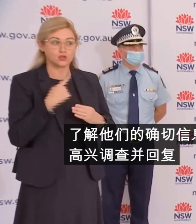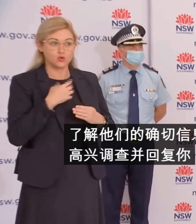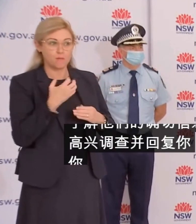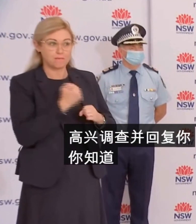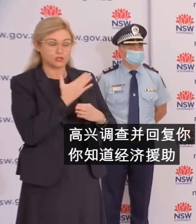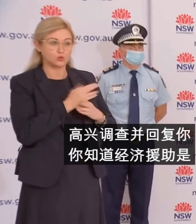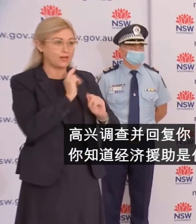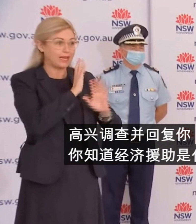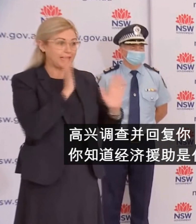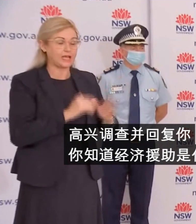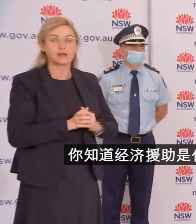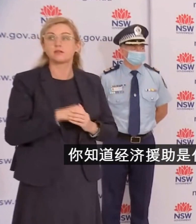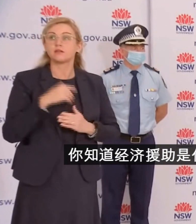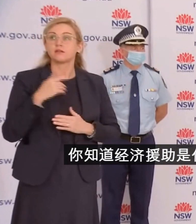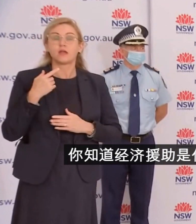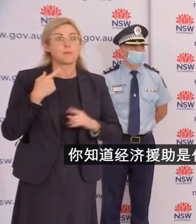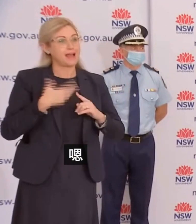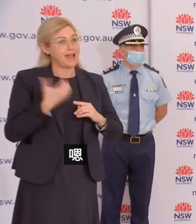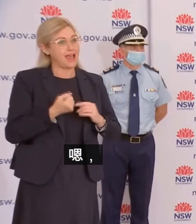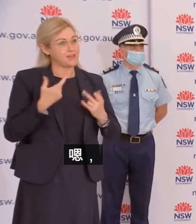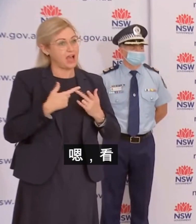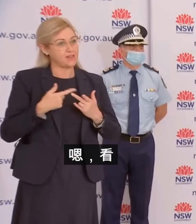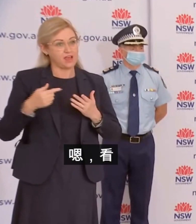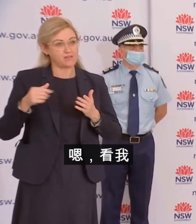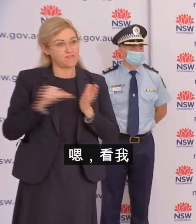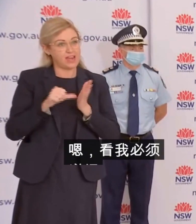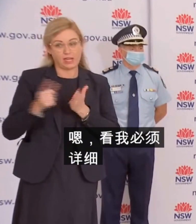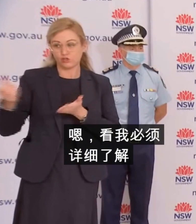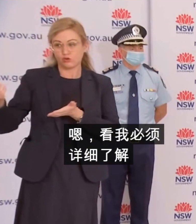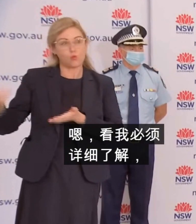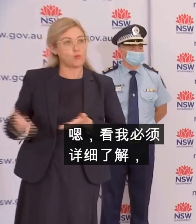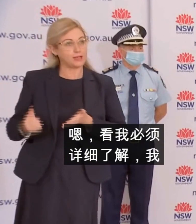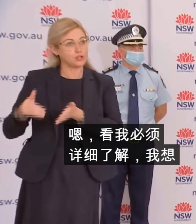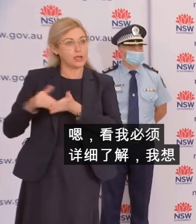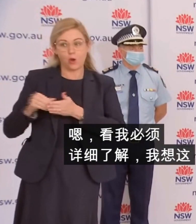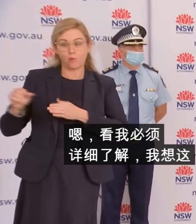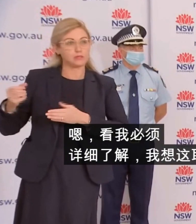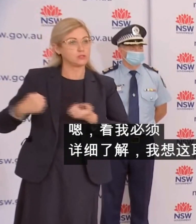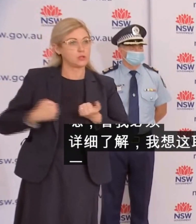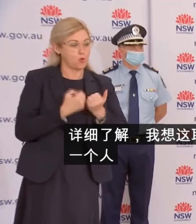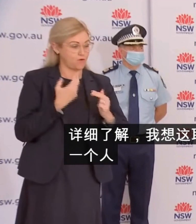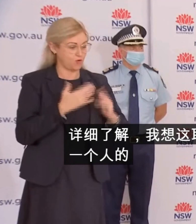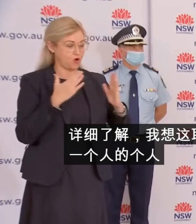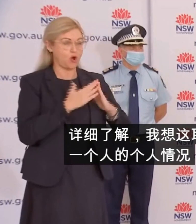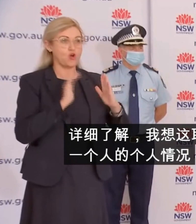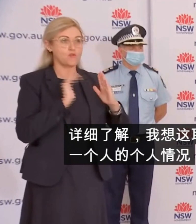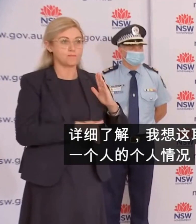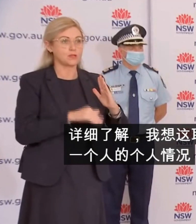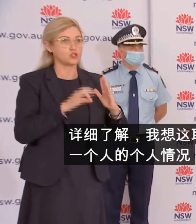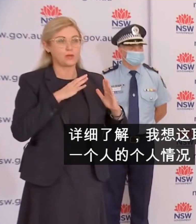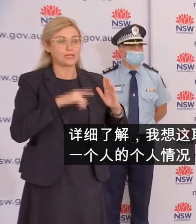back to you. Do you know what the financial assistance is? Well, look, I'll have to go through the detail of that, and I guess it depends on a person's